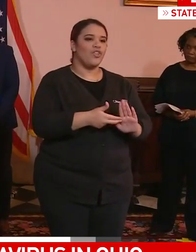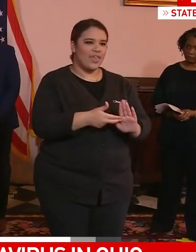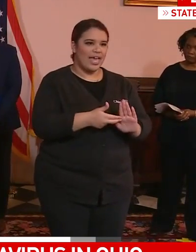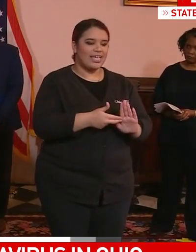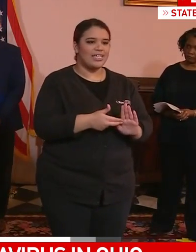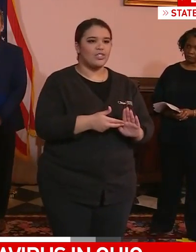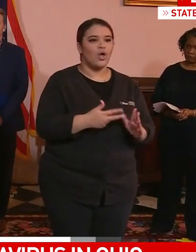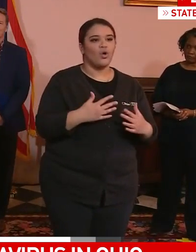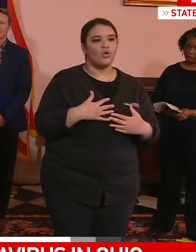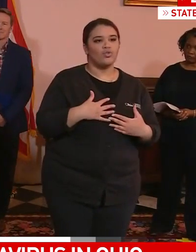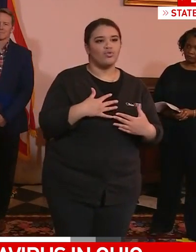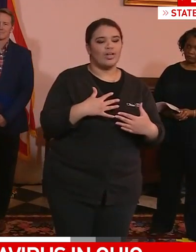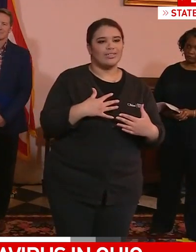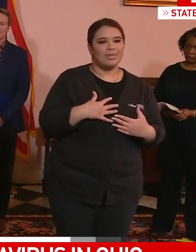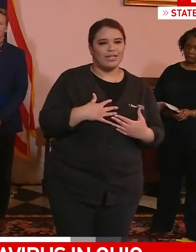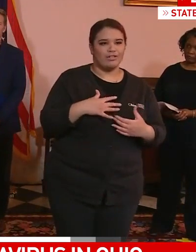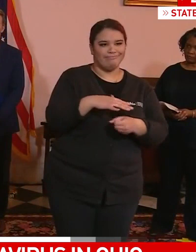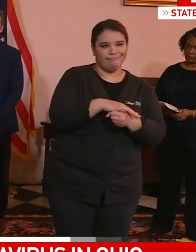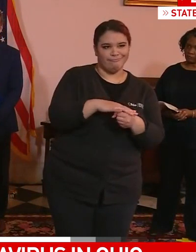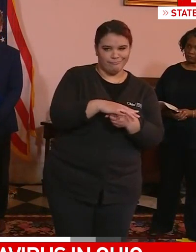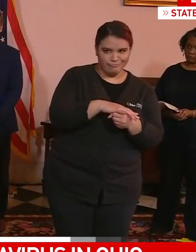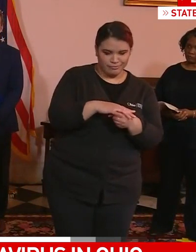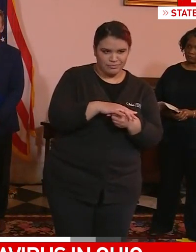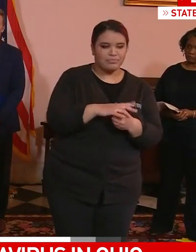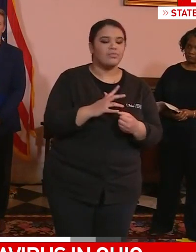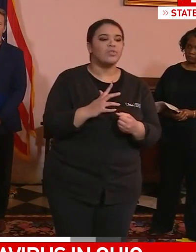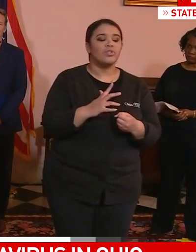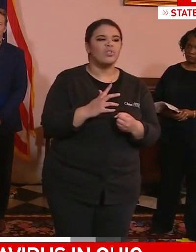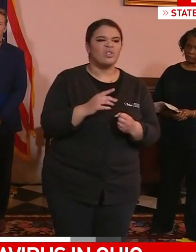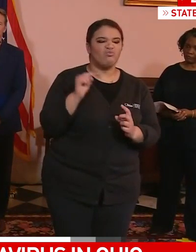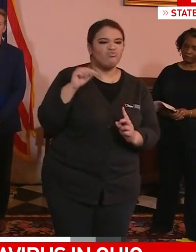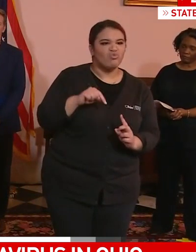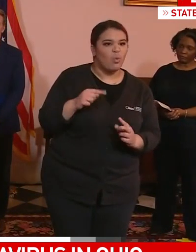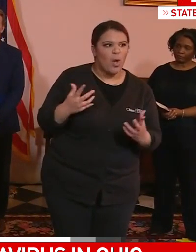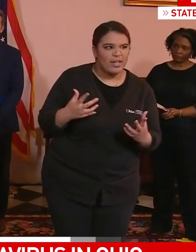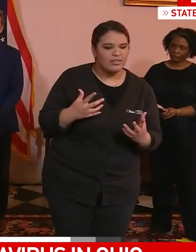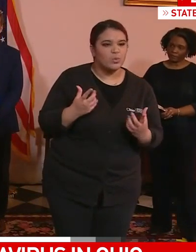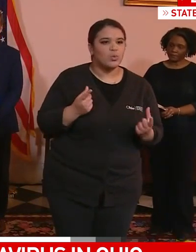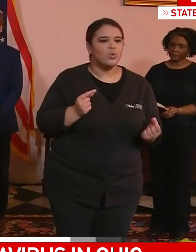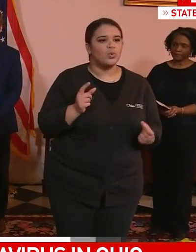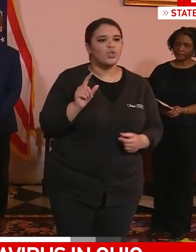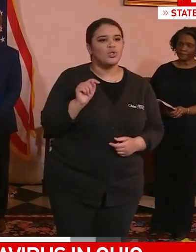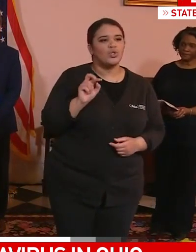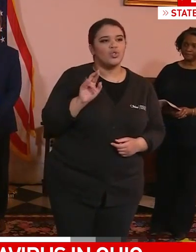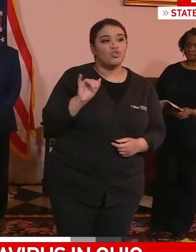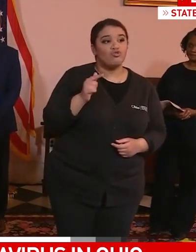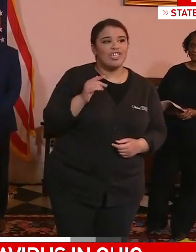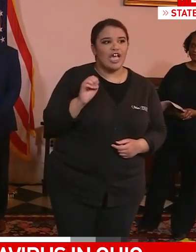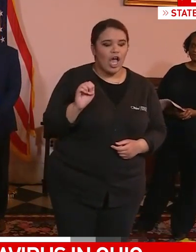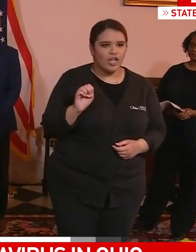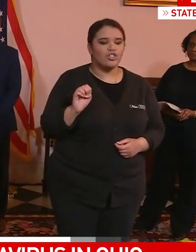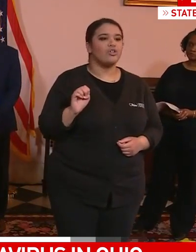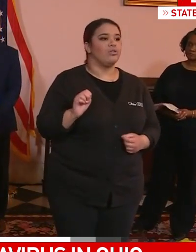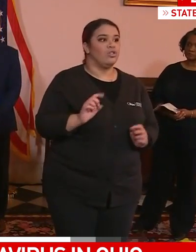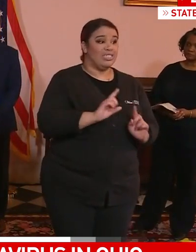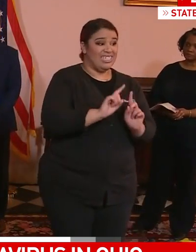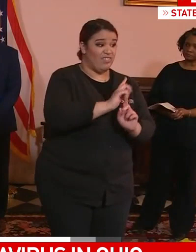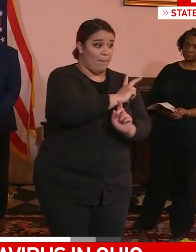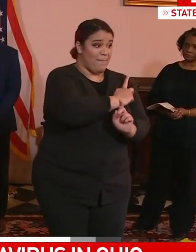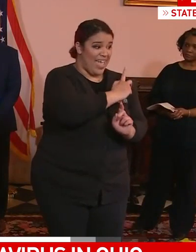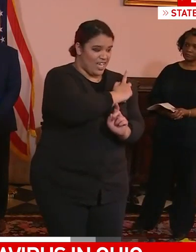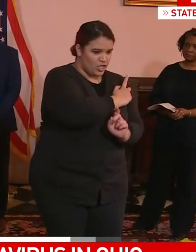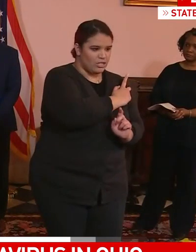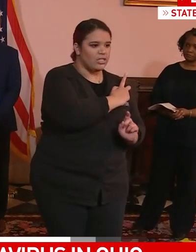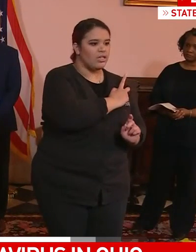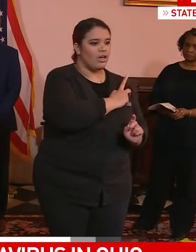has been set up in the last few days to essentially do triage, to do an assessment of a patient in a safer